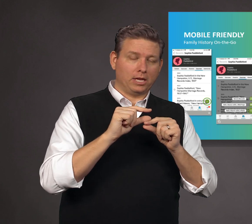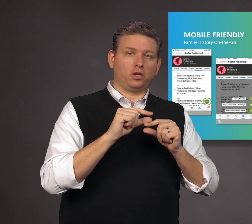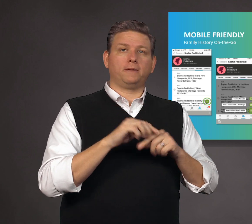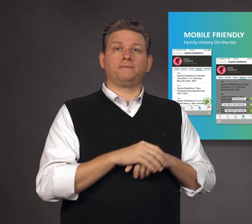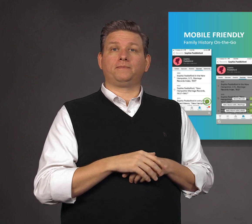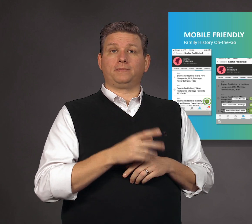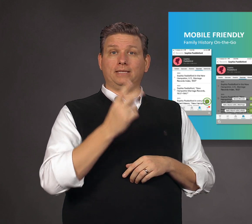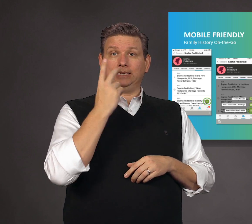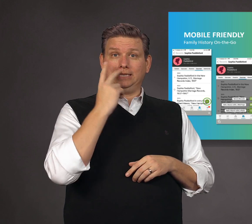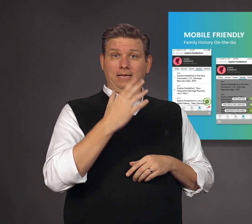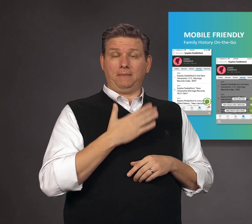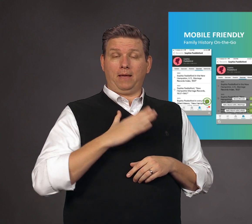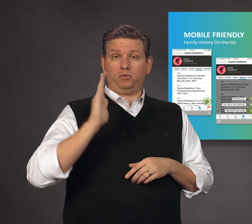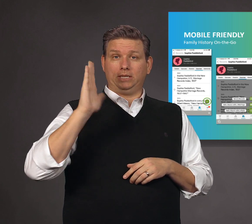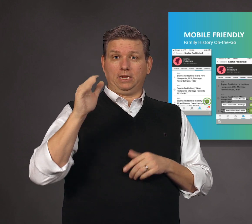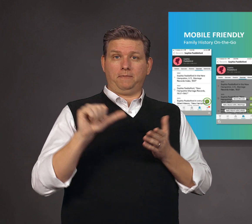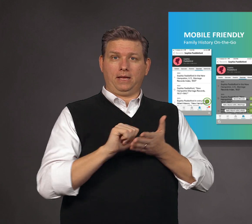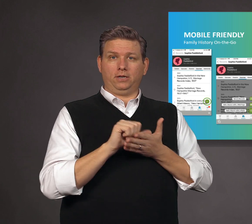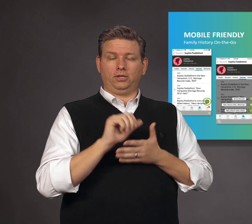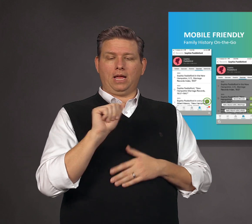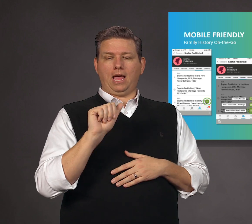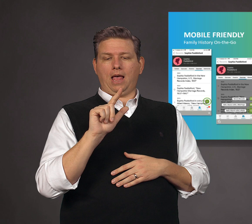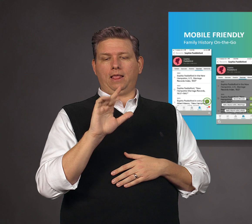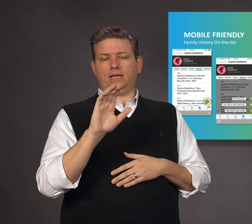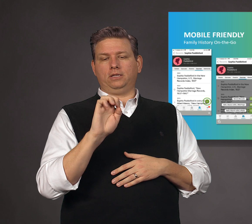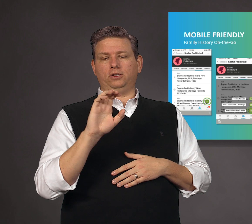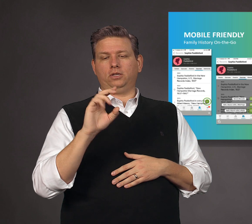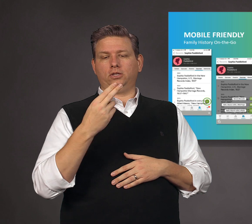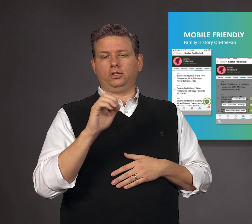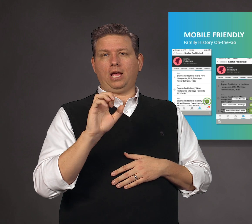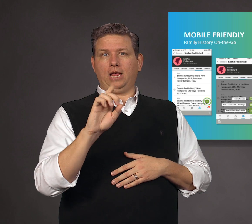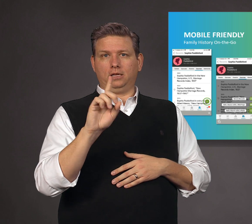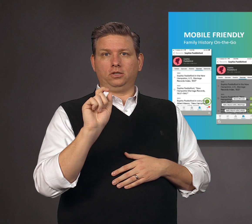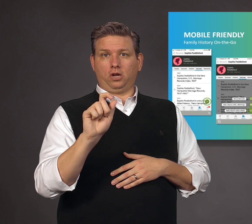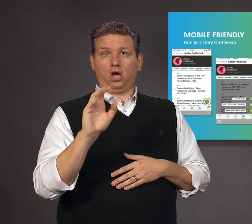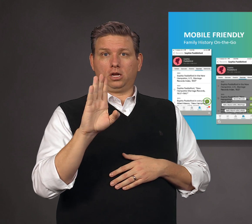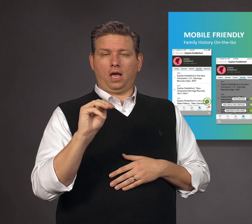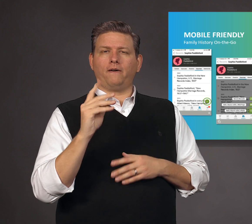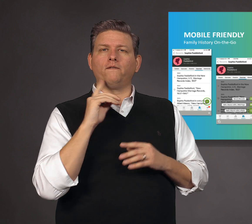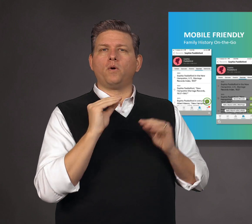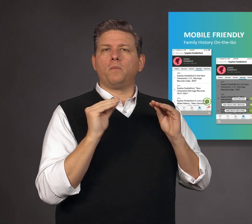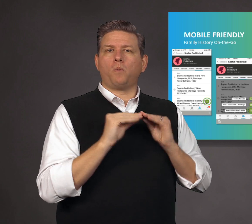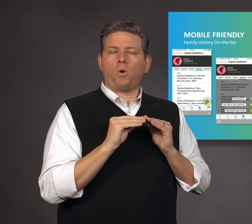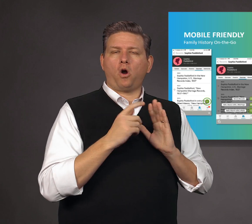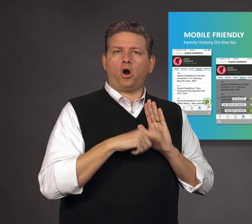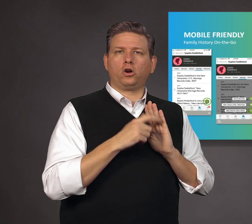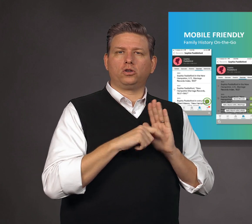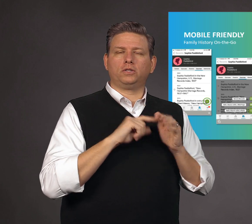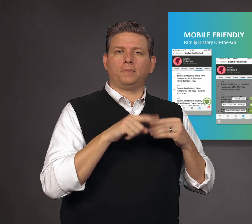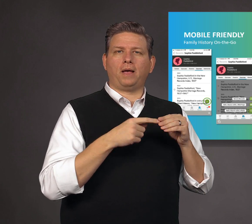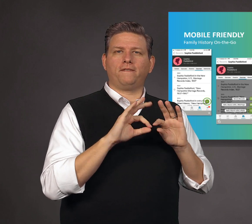my presentation page at alicechilds.com for links to more articles about family history on the go.